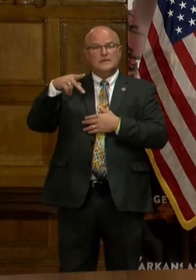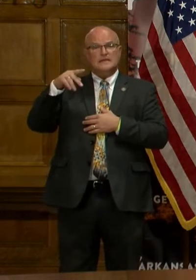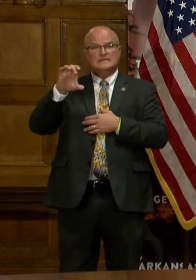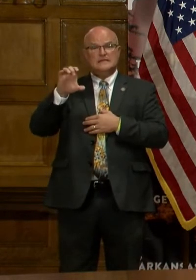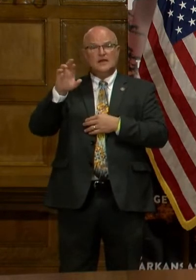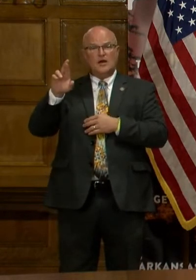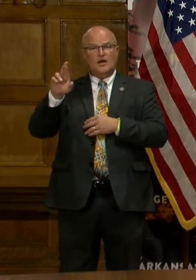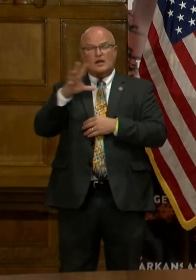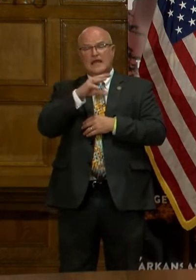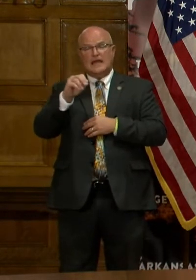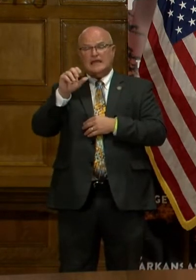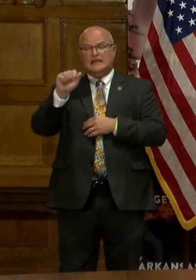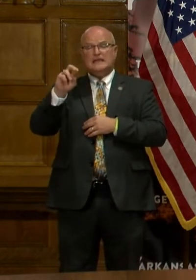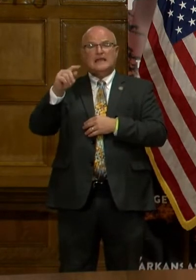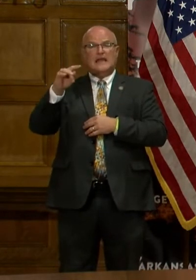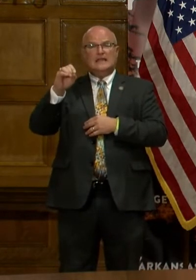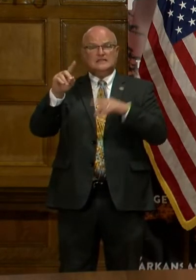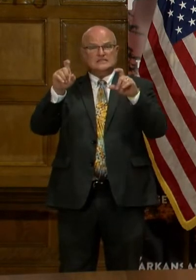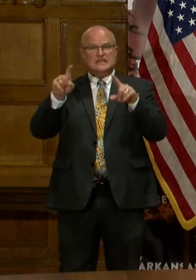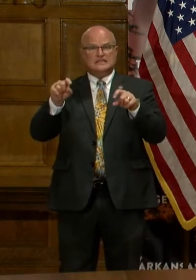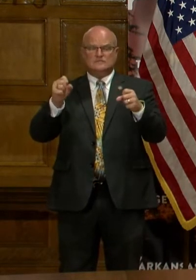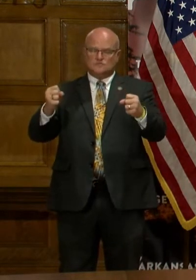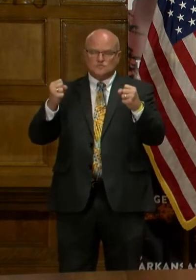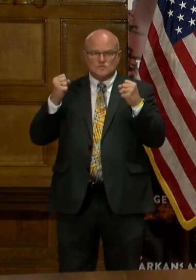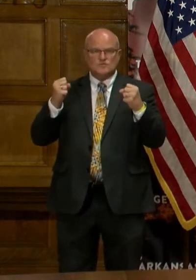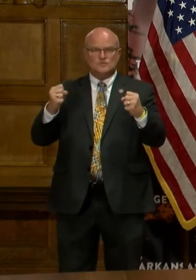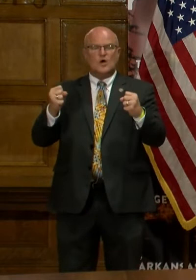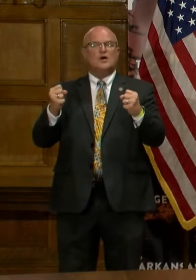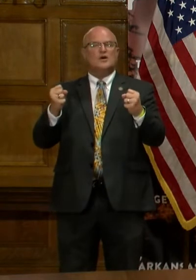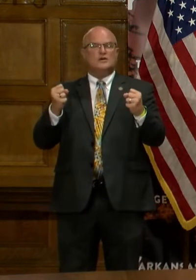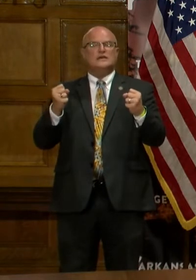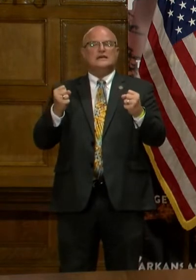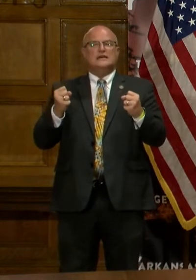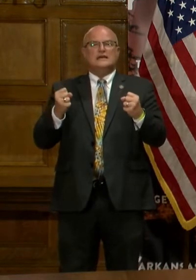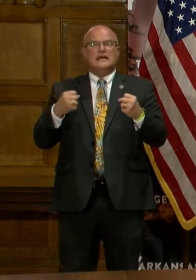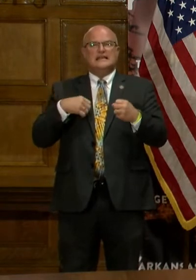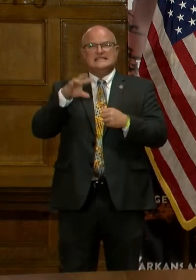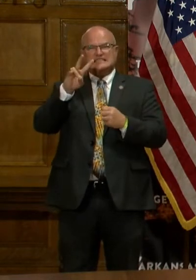PCR and antigen testing was strong. It was